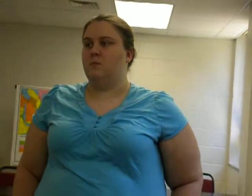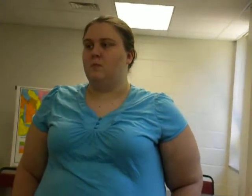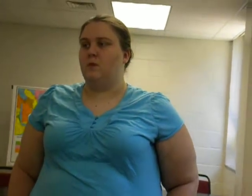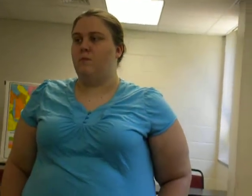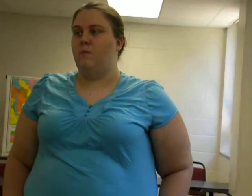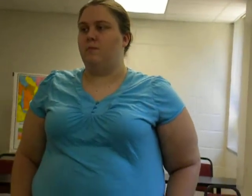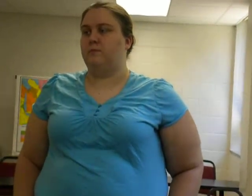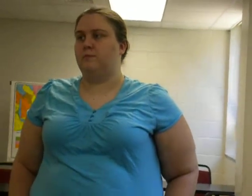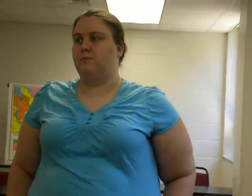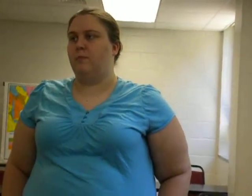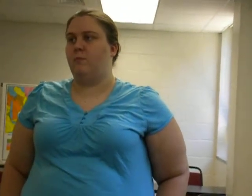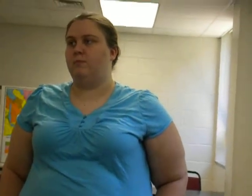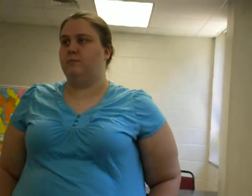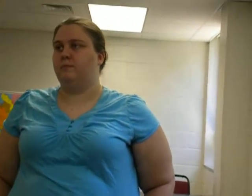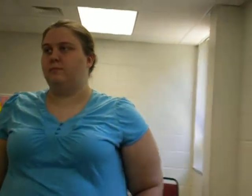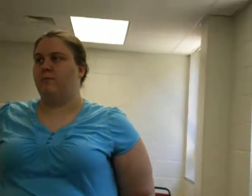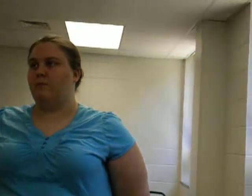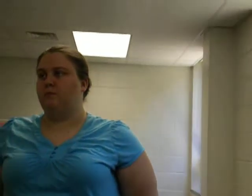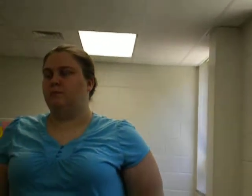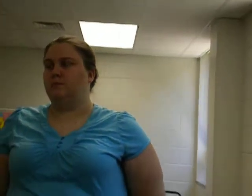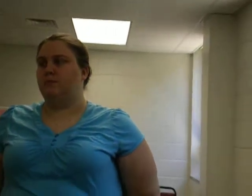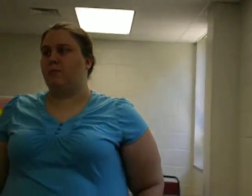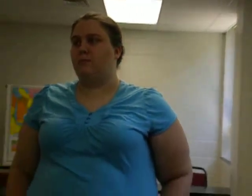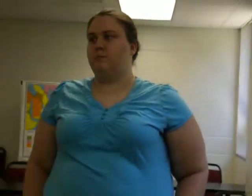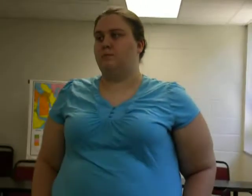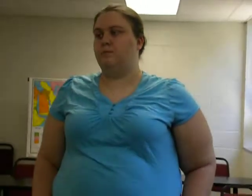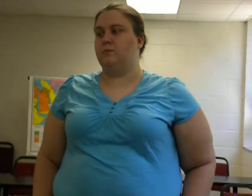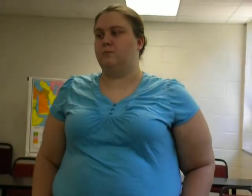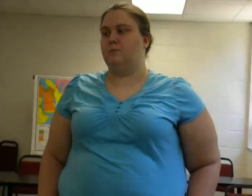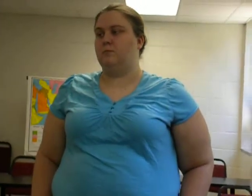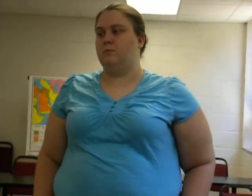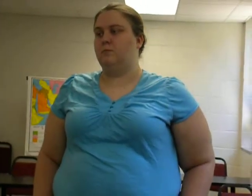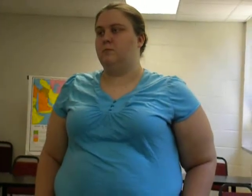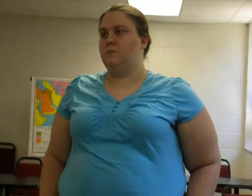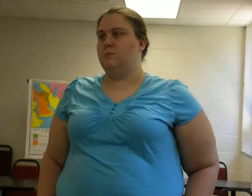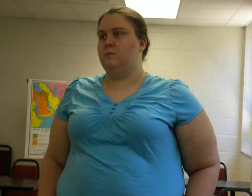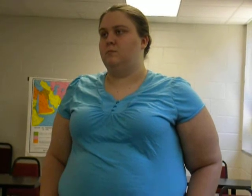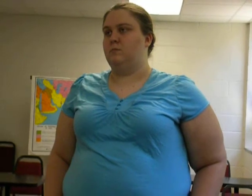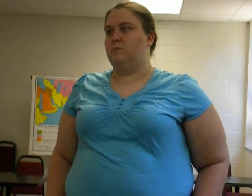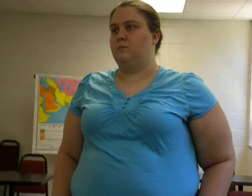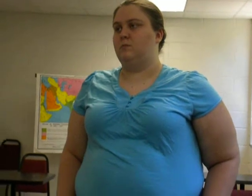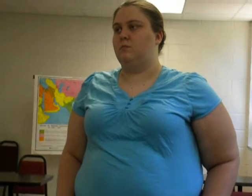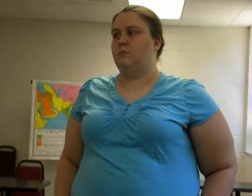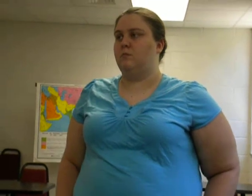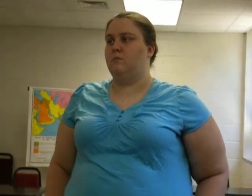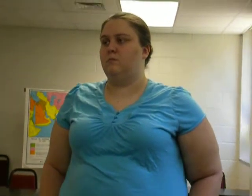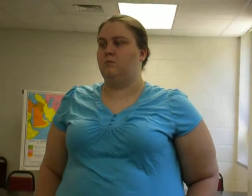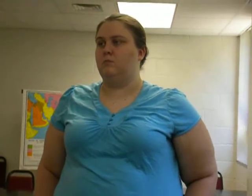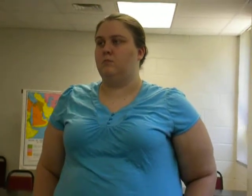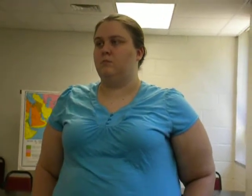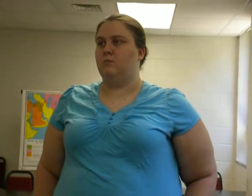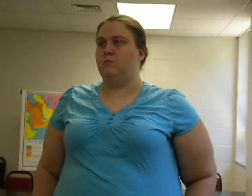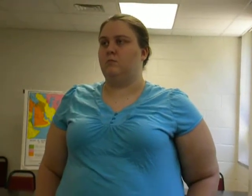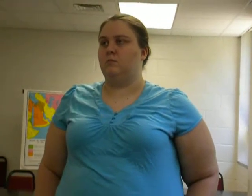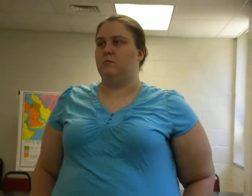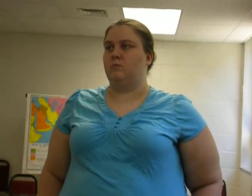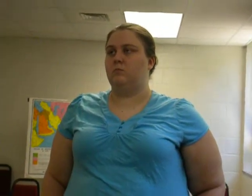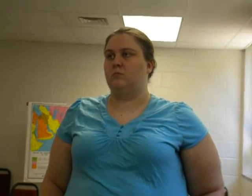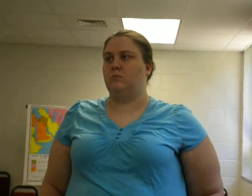rules. Always cut away from your body. Keep the blade sharp. Never force it. And these are things kids can understand and practice